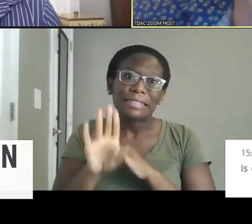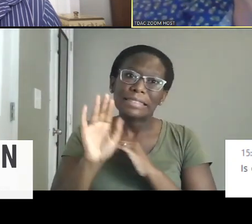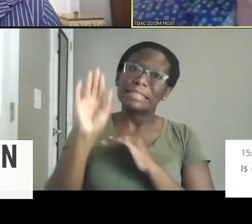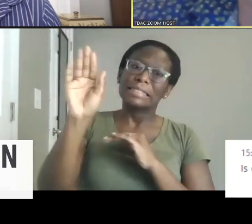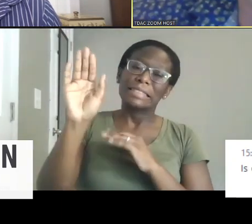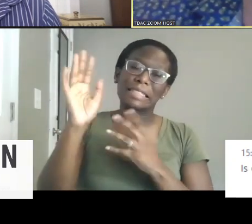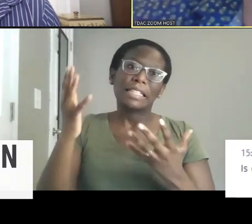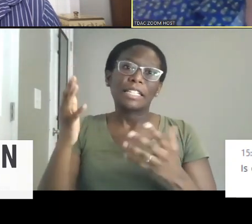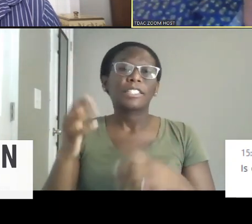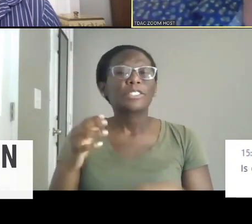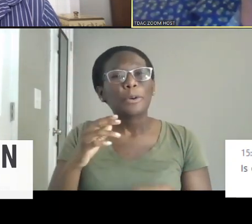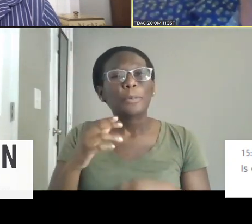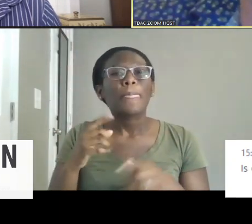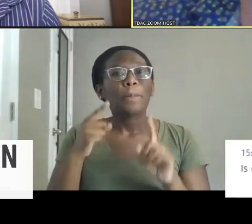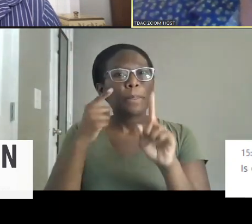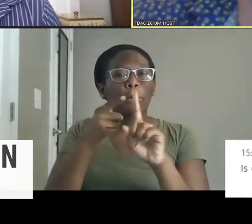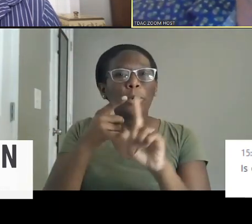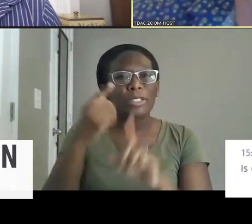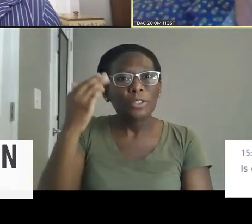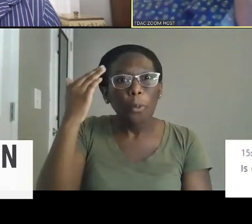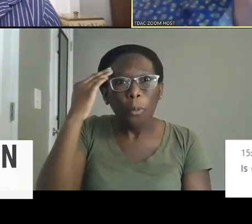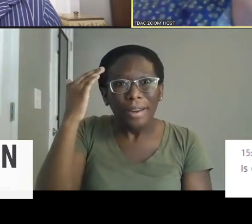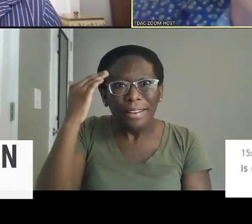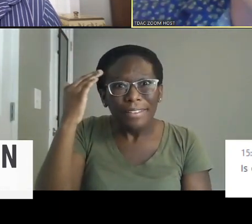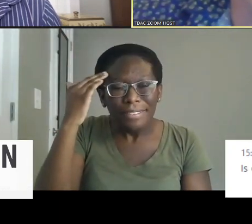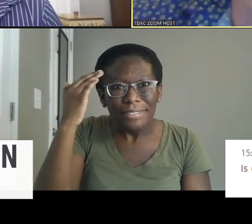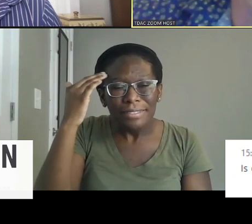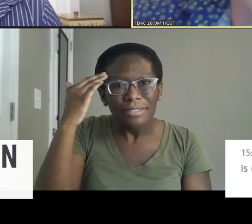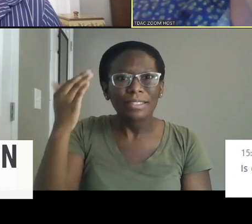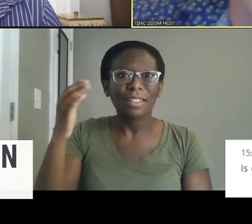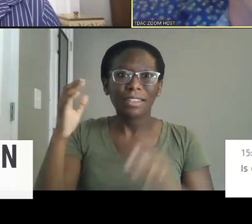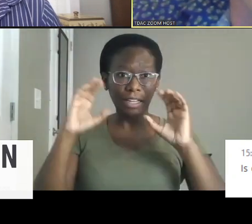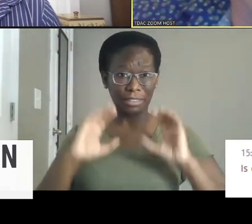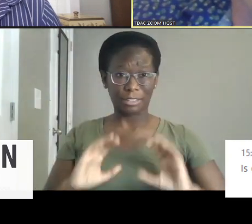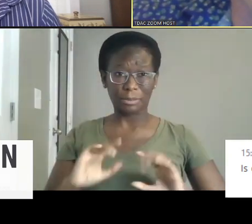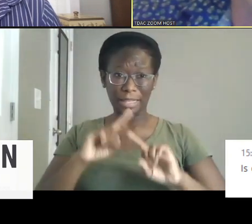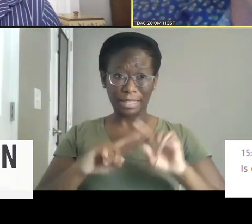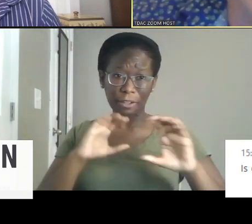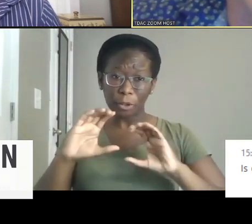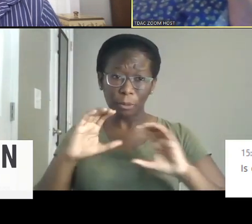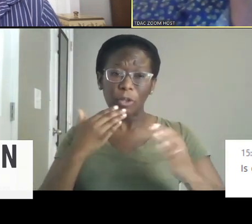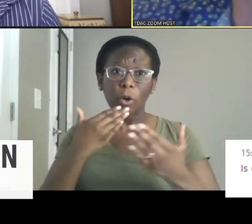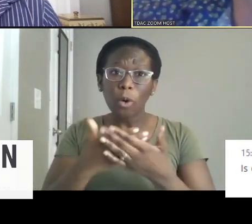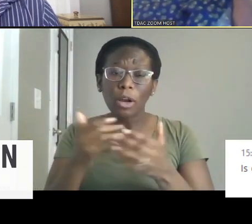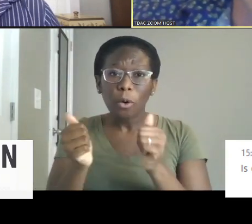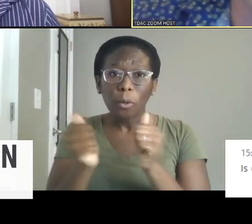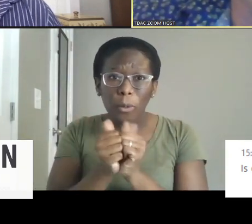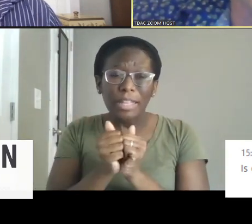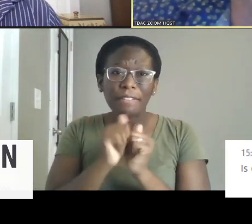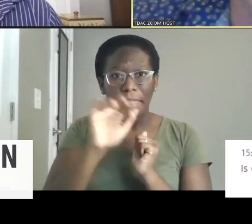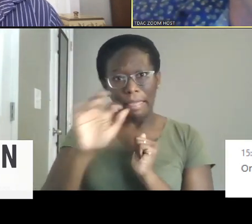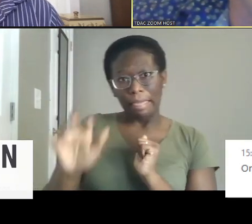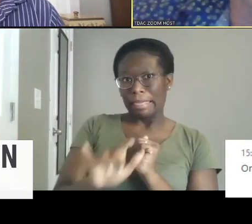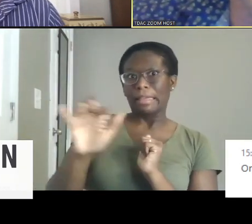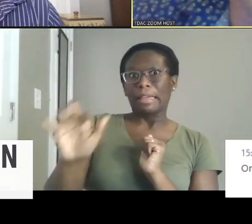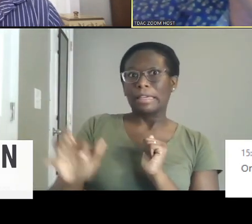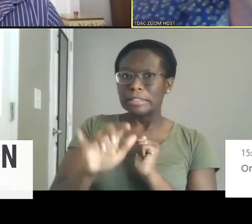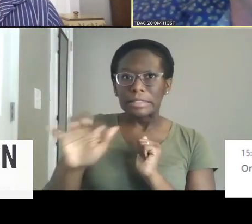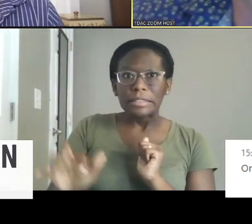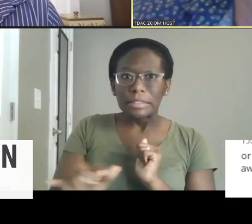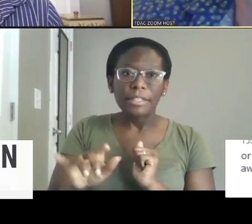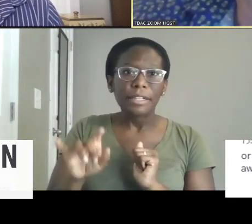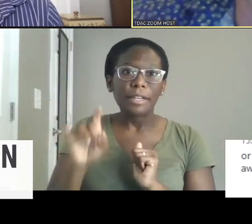about awareness, and the customer can't communicate well with the cashier about us giving them